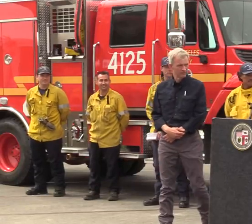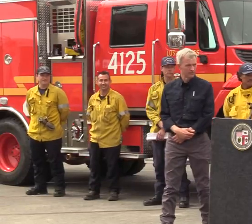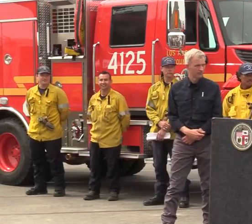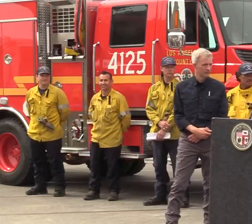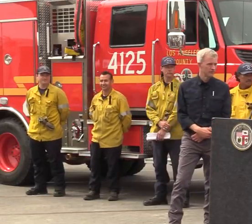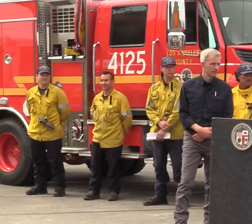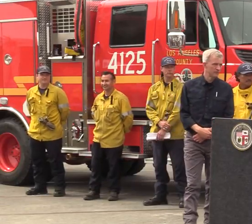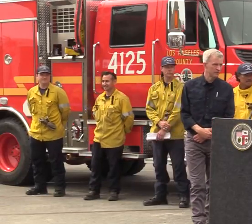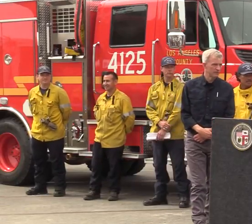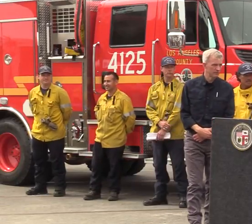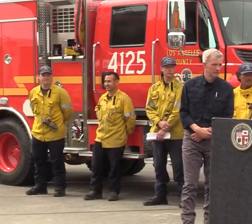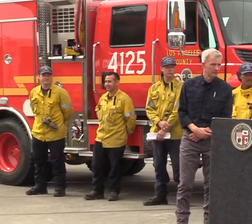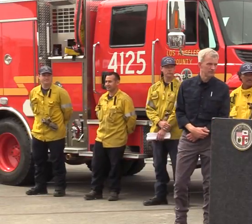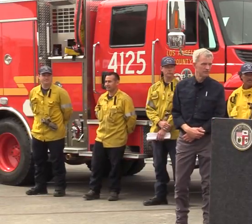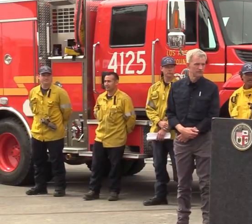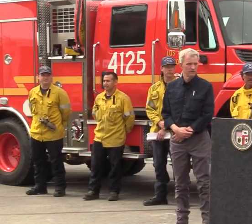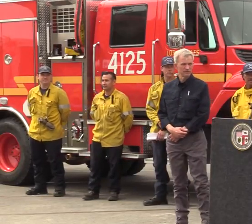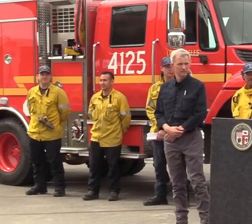firefighters here on the scene.